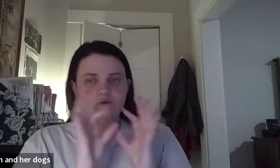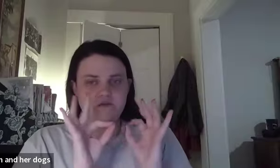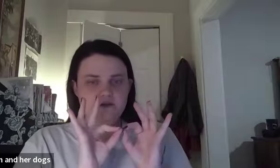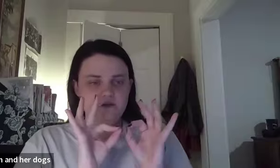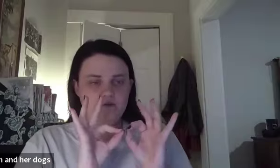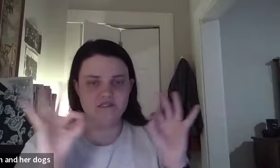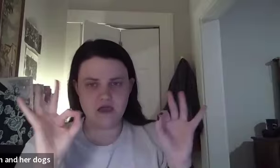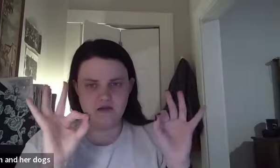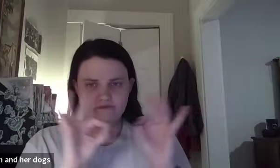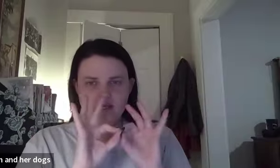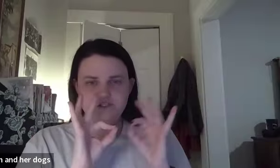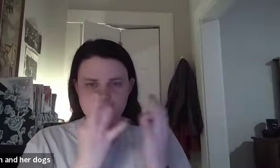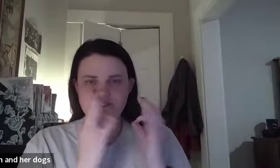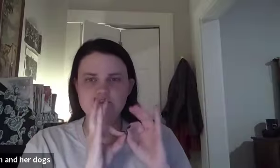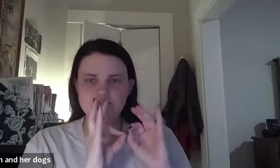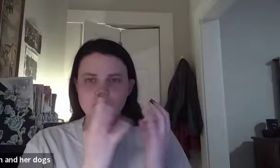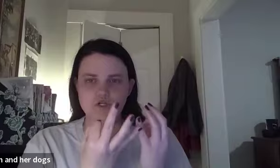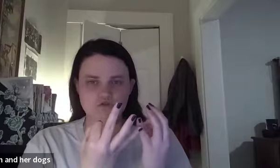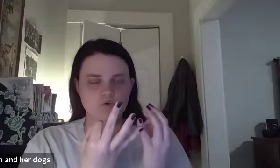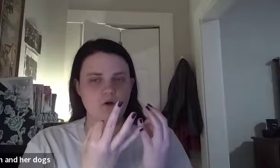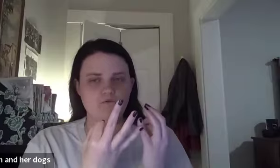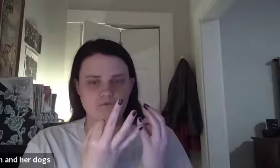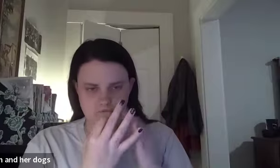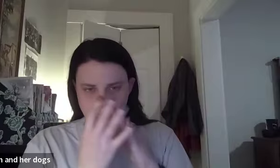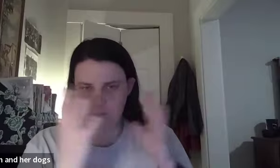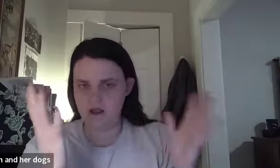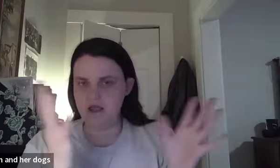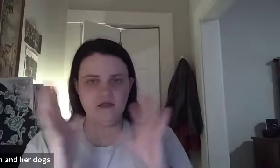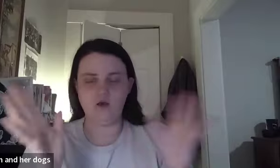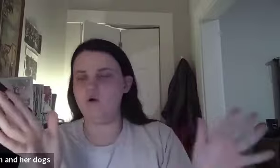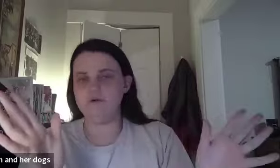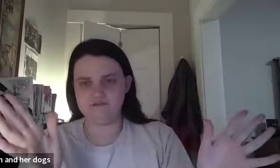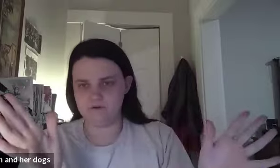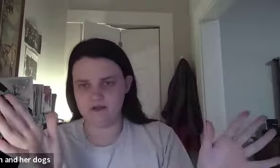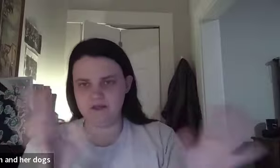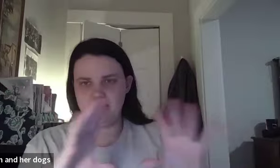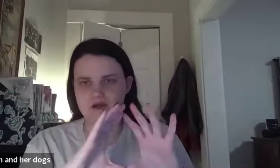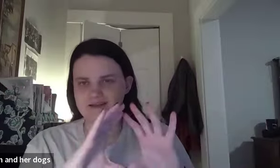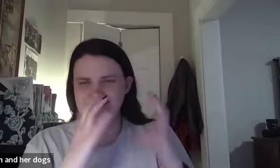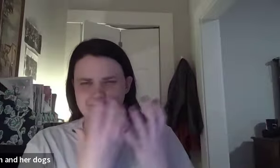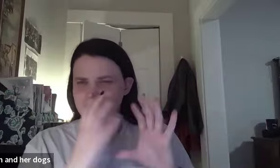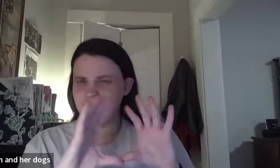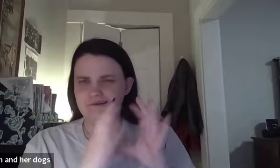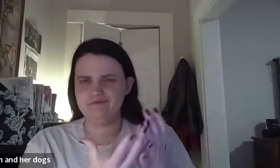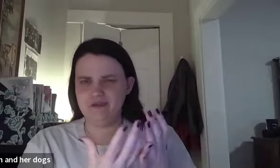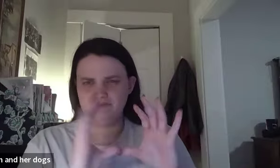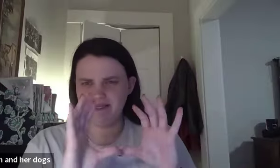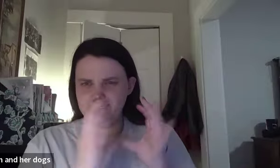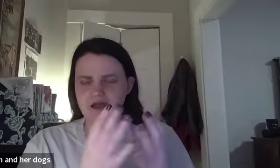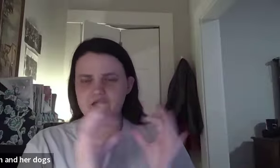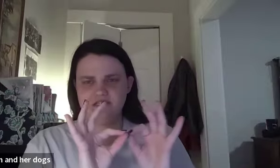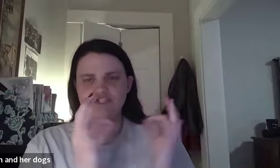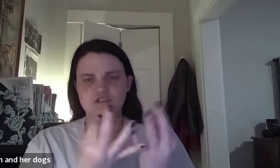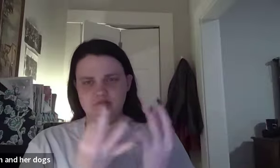So even though it's the F's, I do see this one used way like always for family. I've not seen family, I've seen just